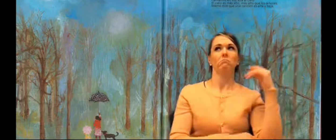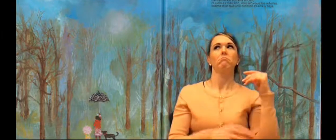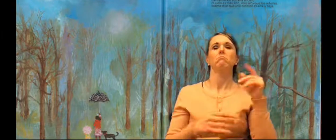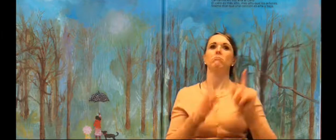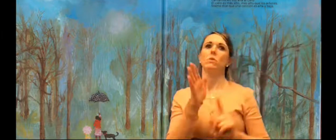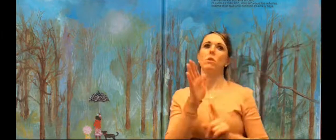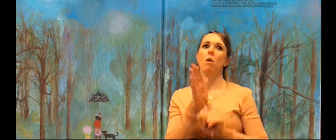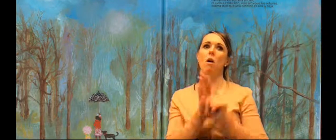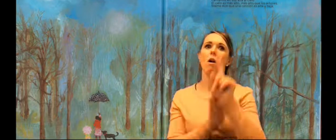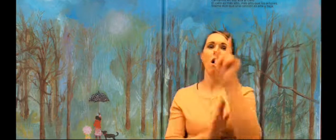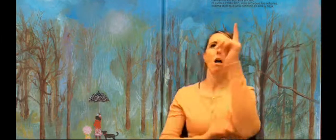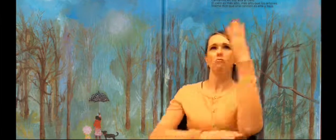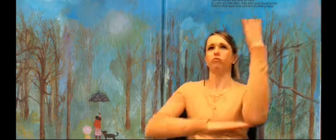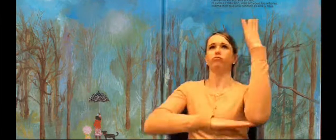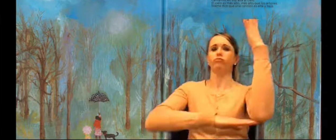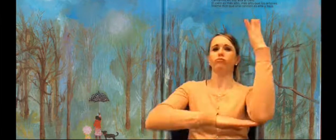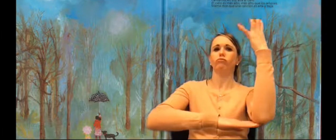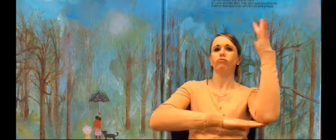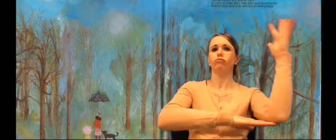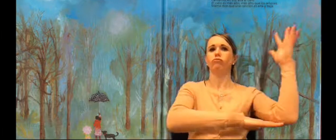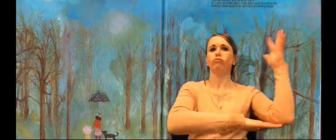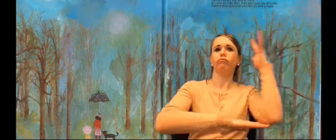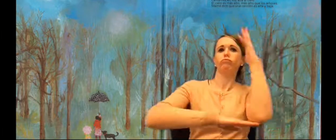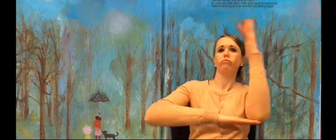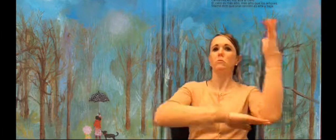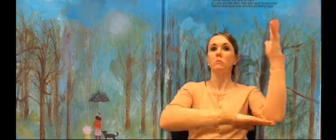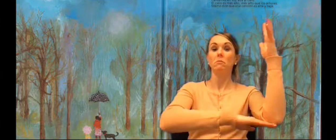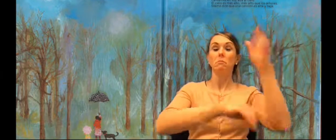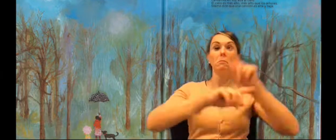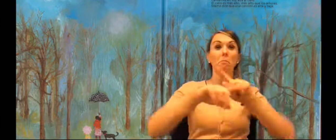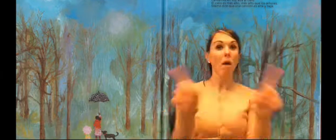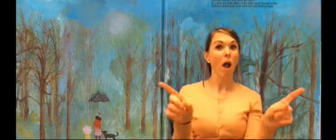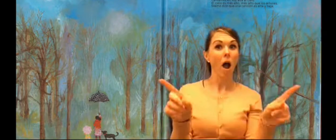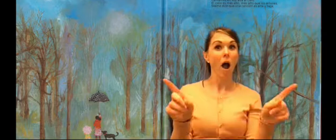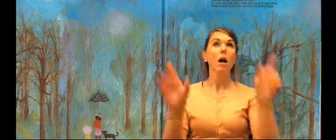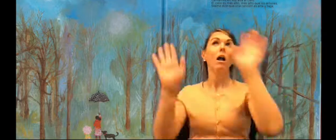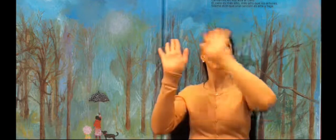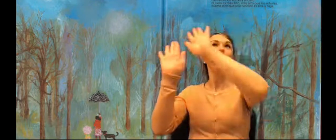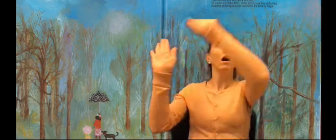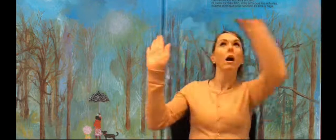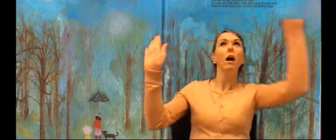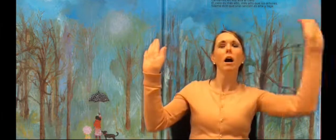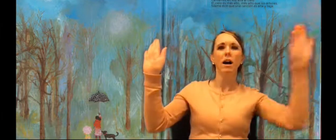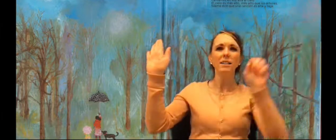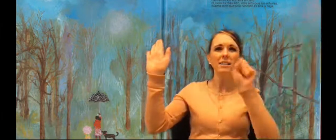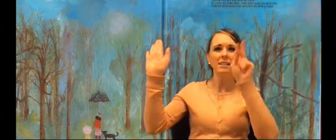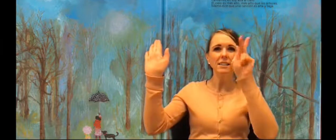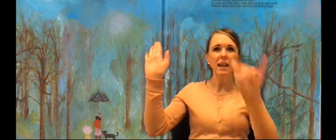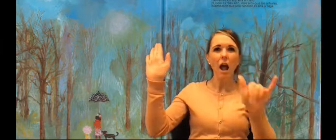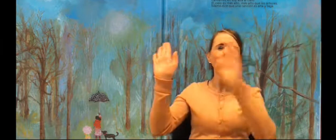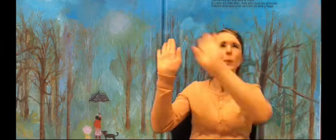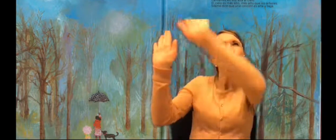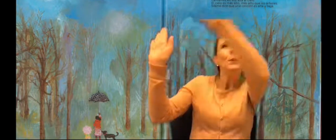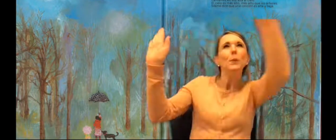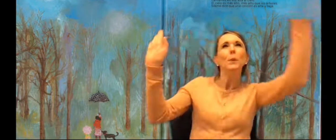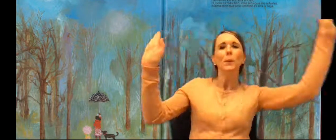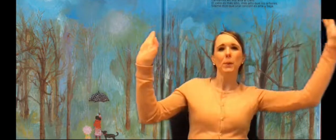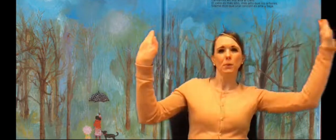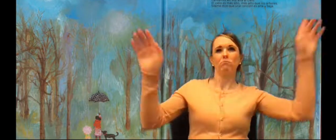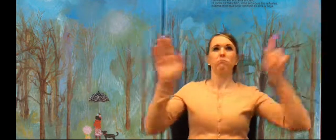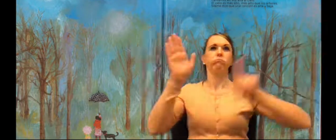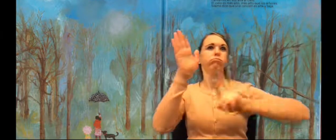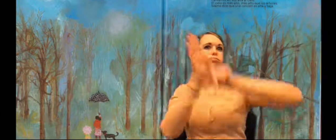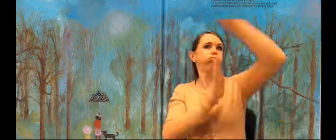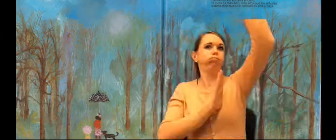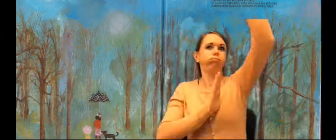I notice that the trees are tall, big tall trees, but the sky,